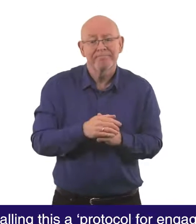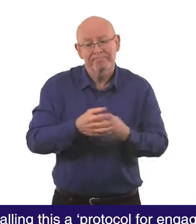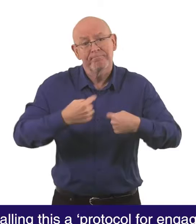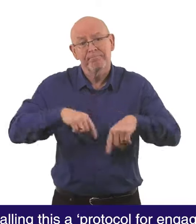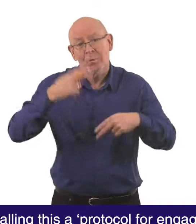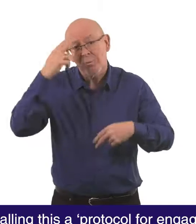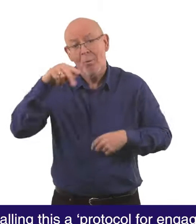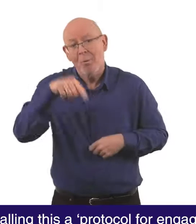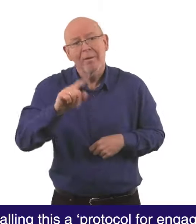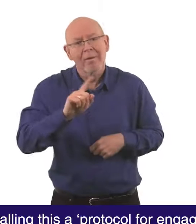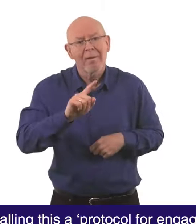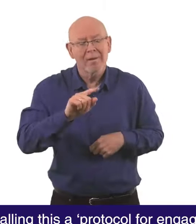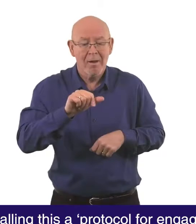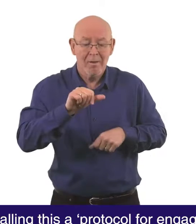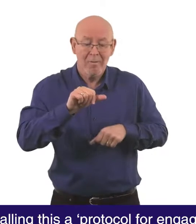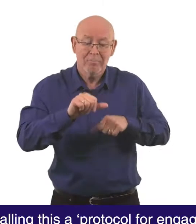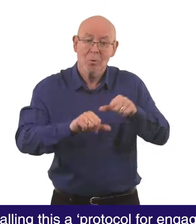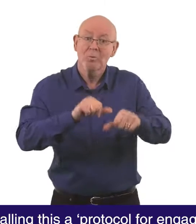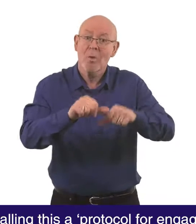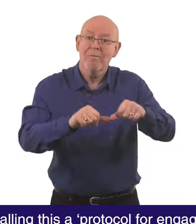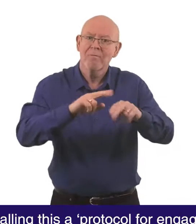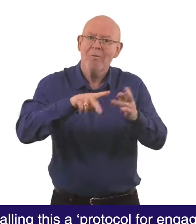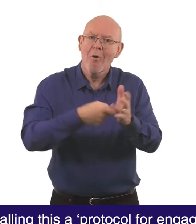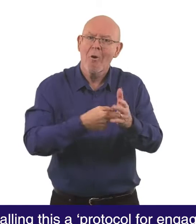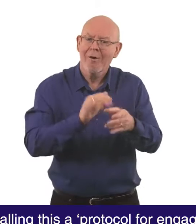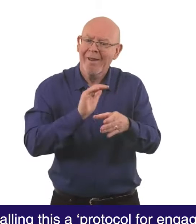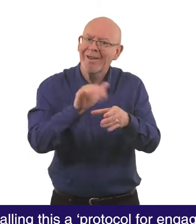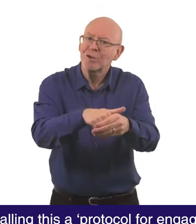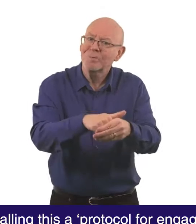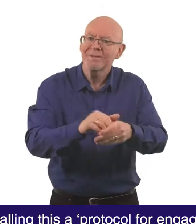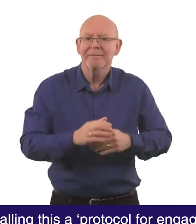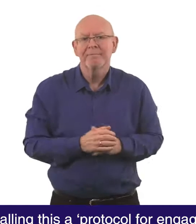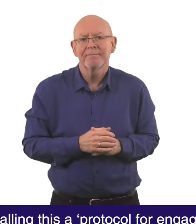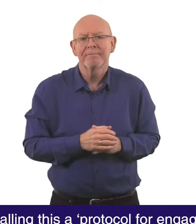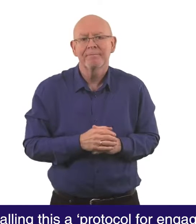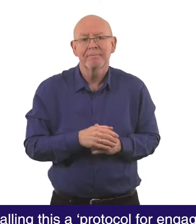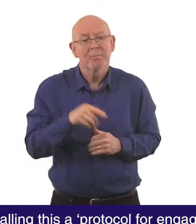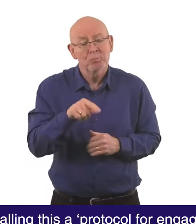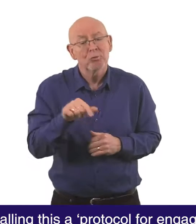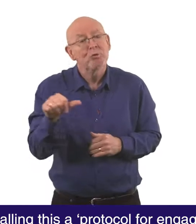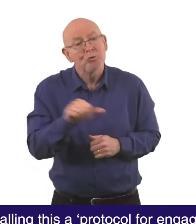We're calling this a protocol for engagement. It should cover